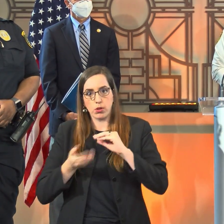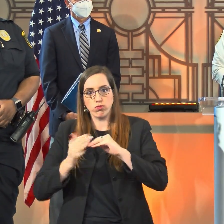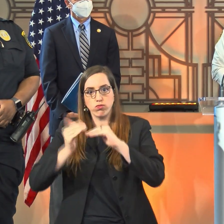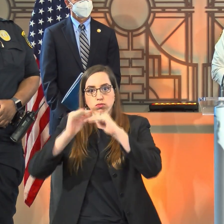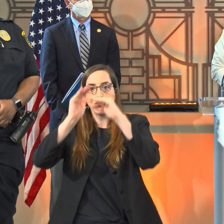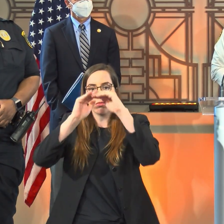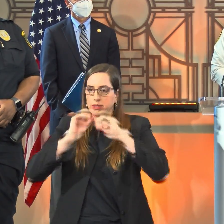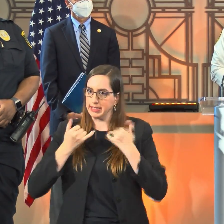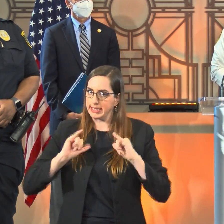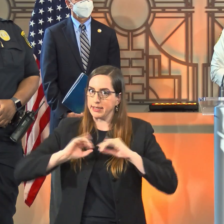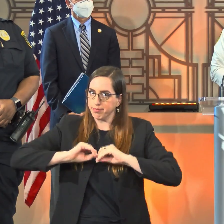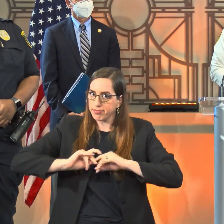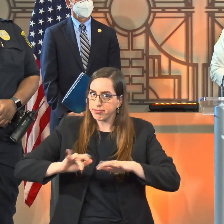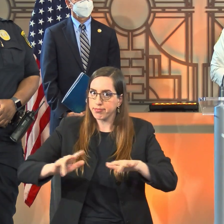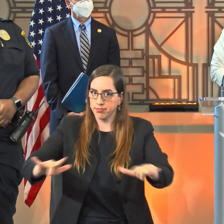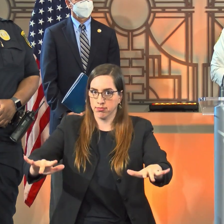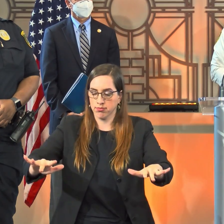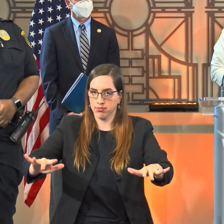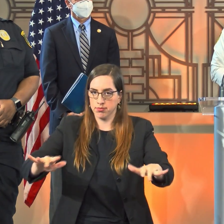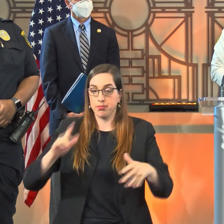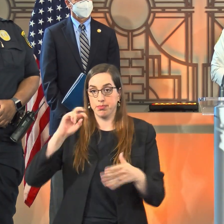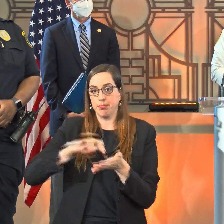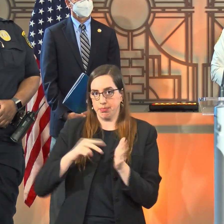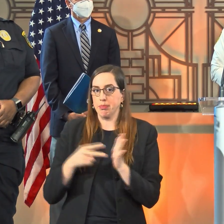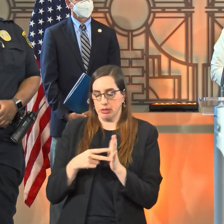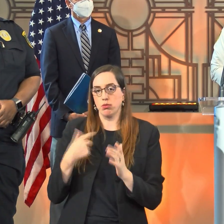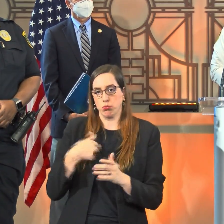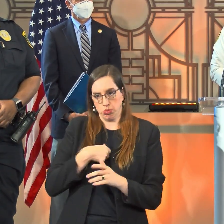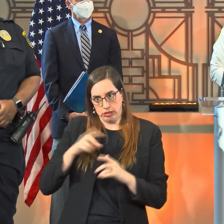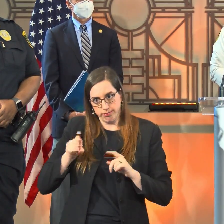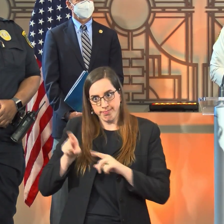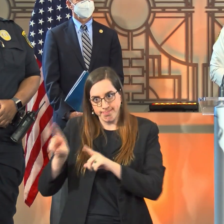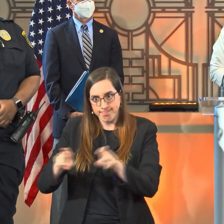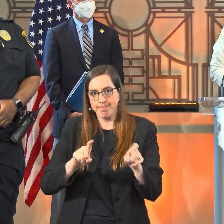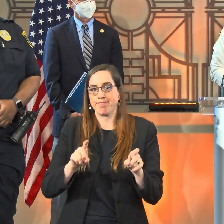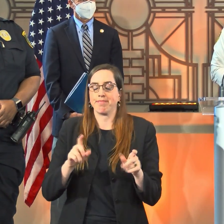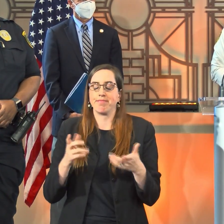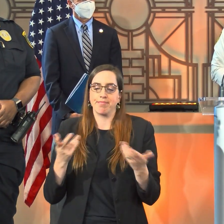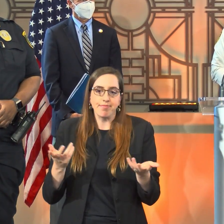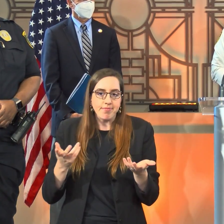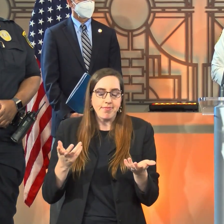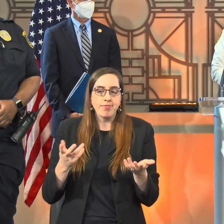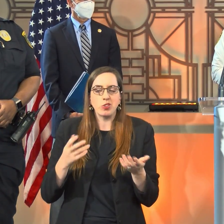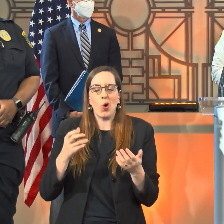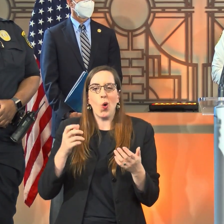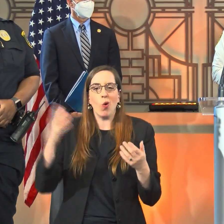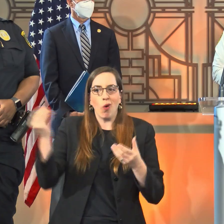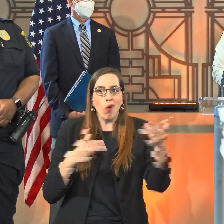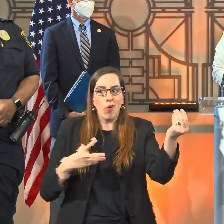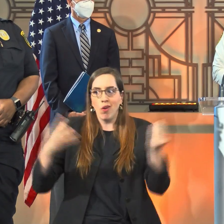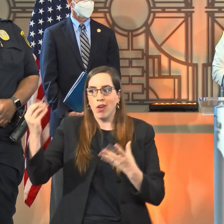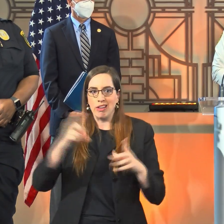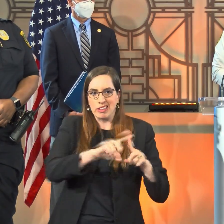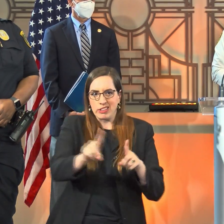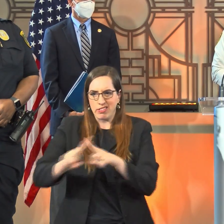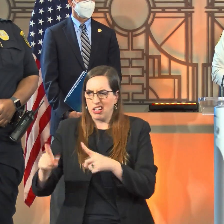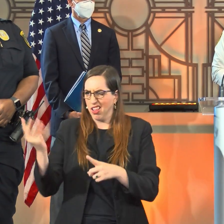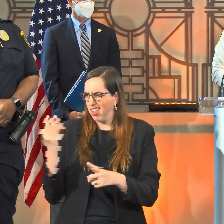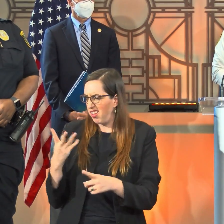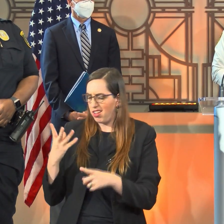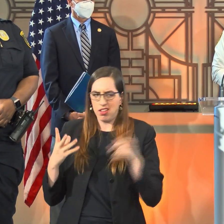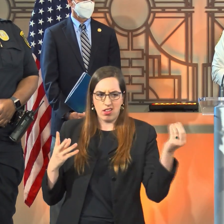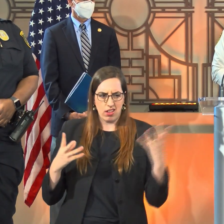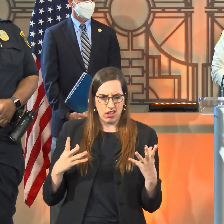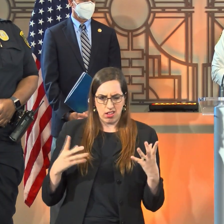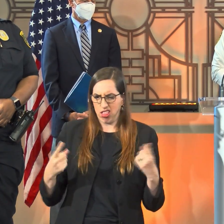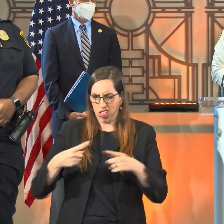number would have dropped to zero and nobody would be testing positive. So while the different sources of information can be confusing, if